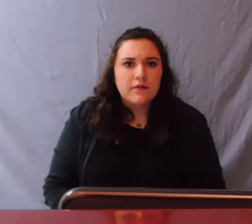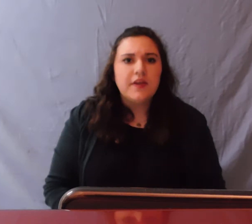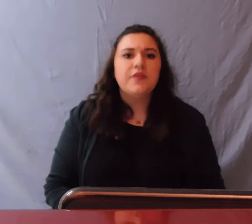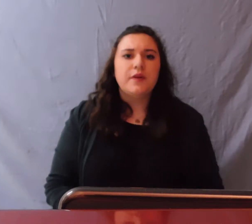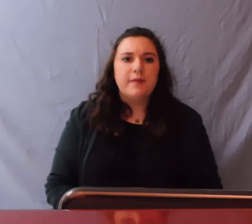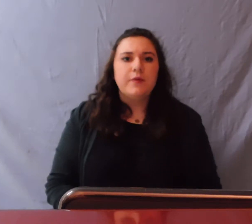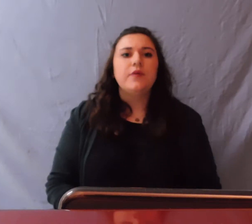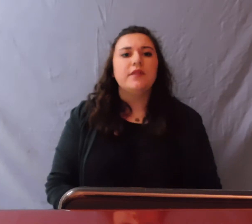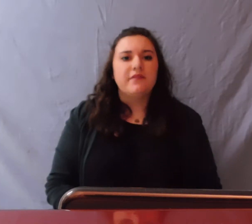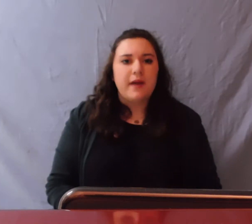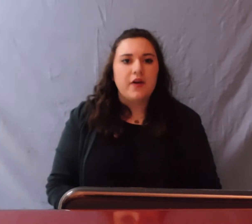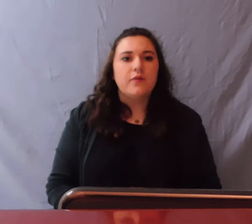There are three people who live in my home.